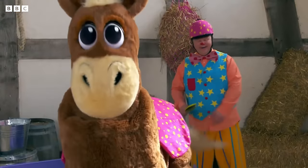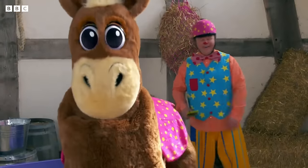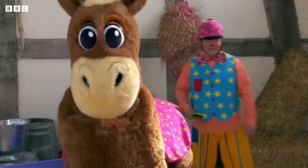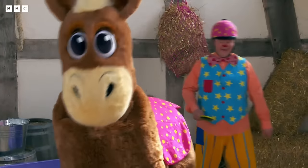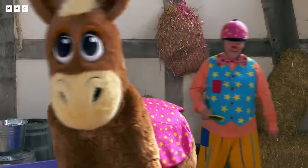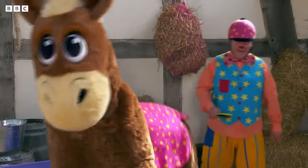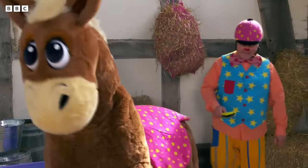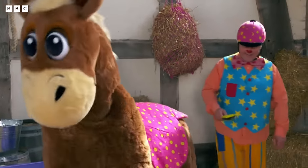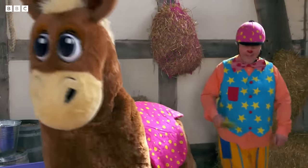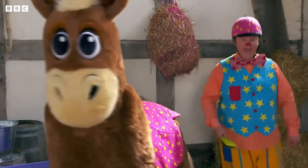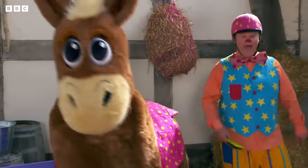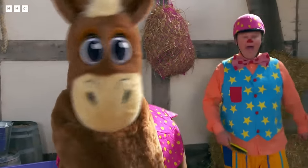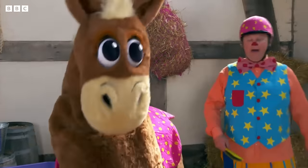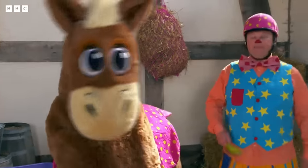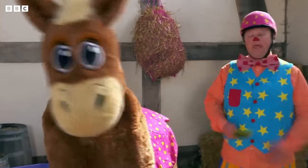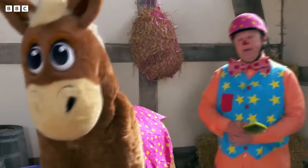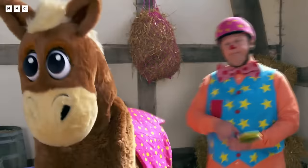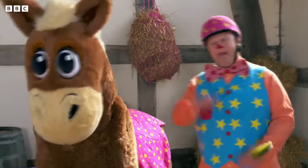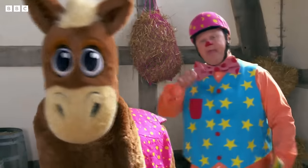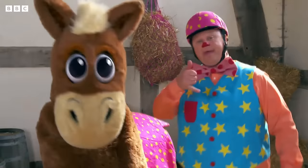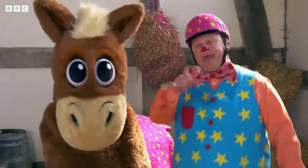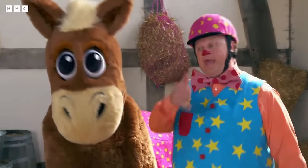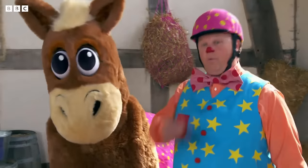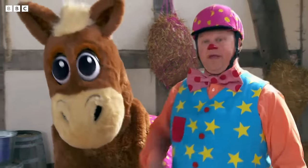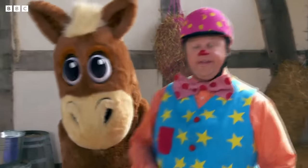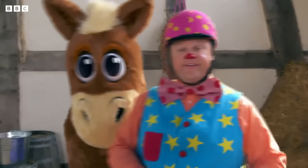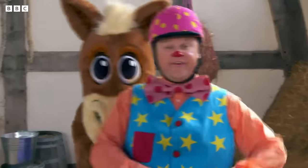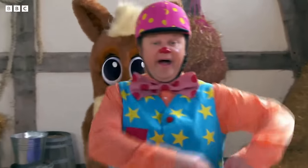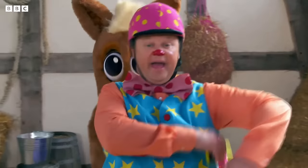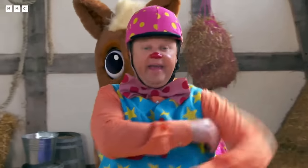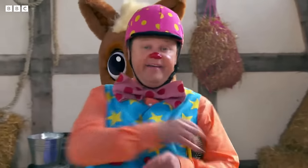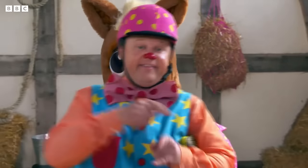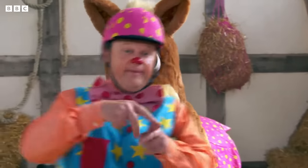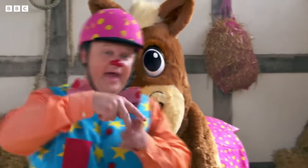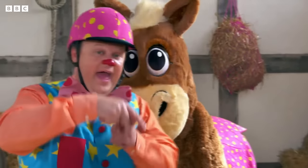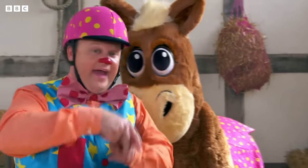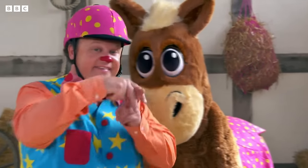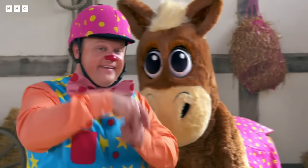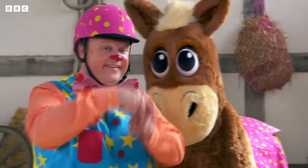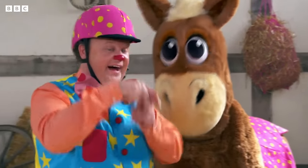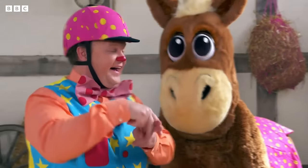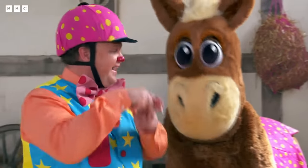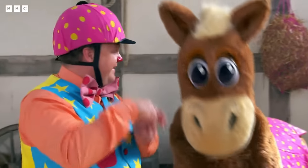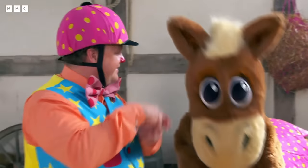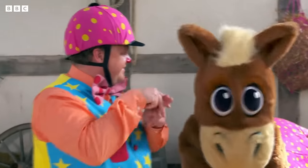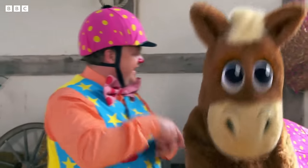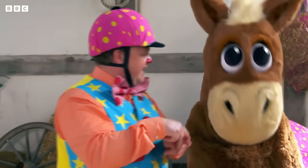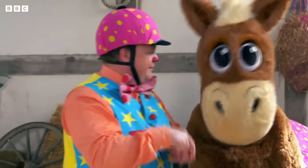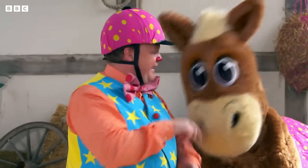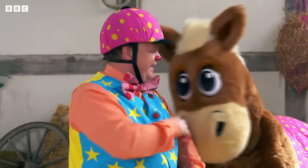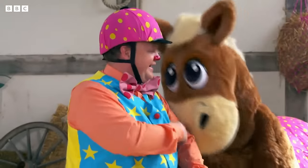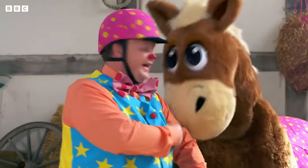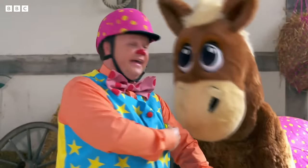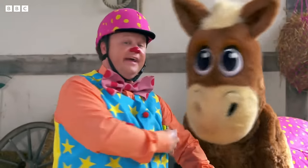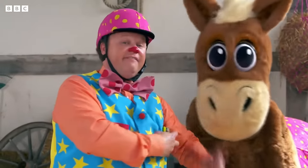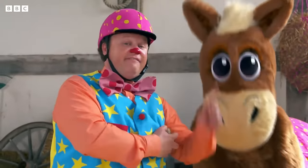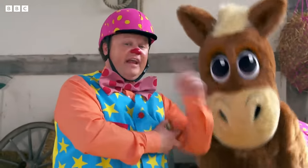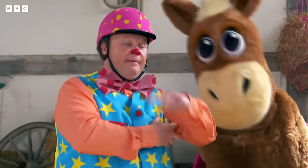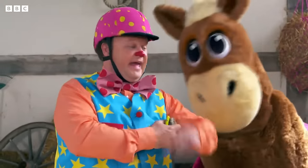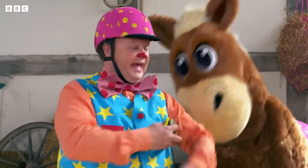All right. Maybe we could try some exercise. Come on, follow me.